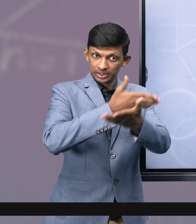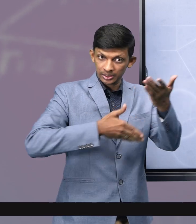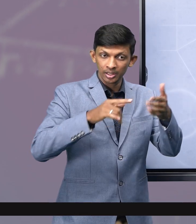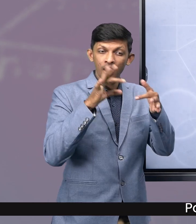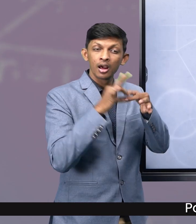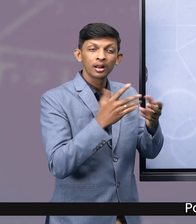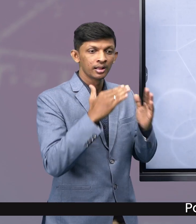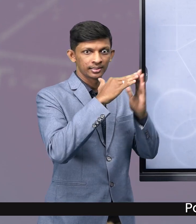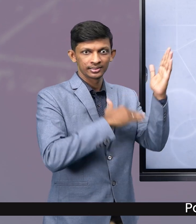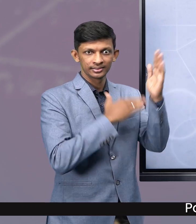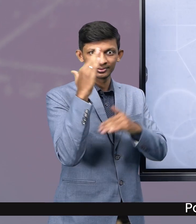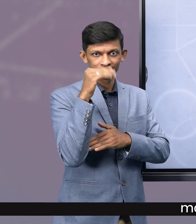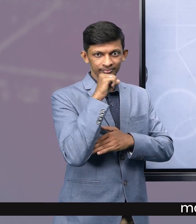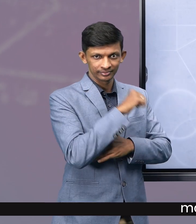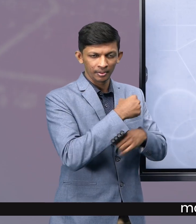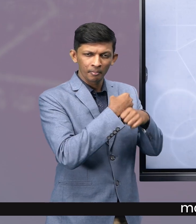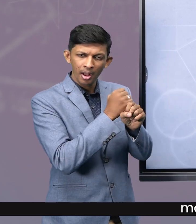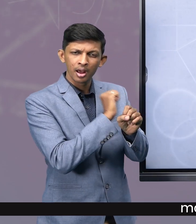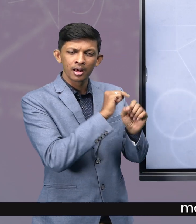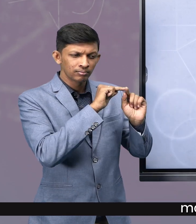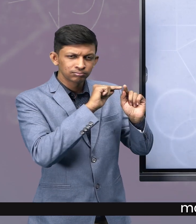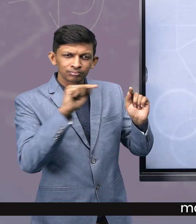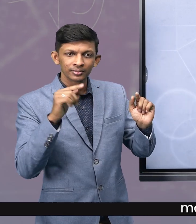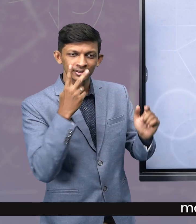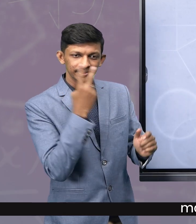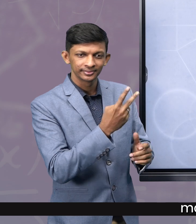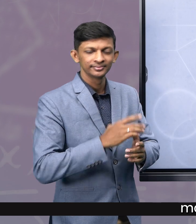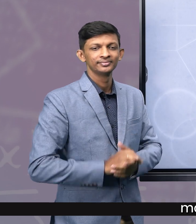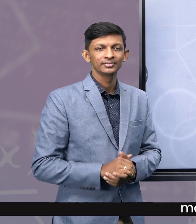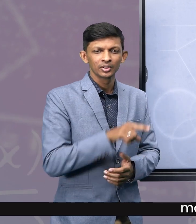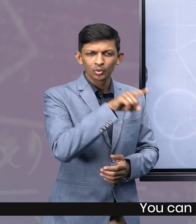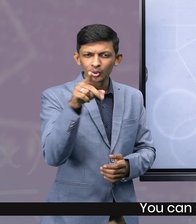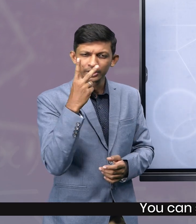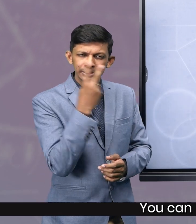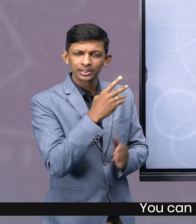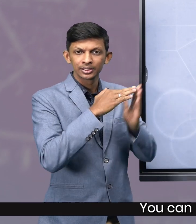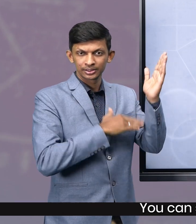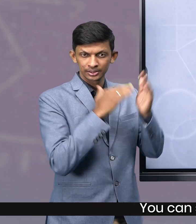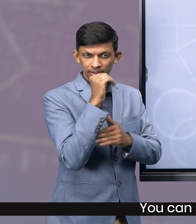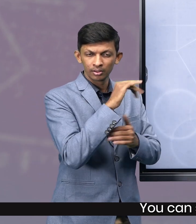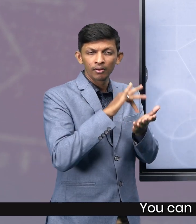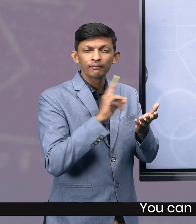Children, polygons are shapes made of straight lines. You can see polygons